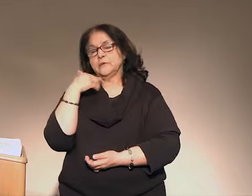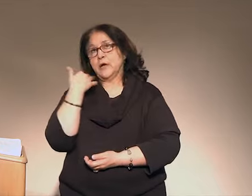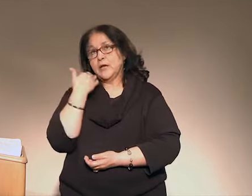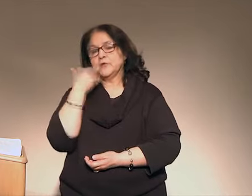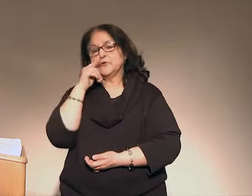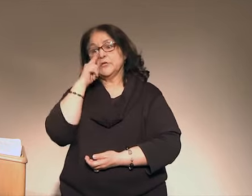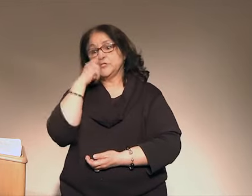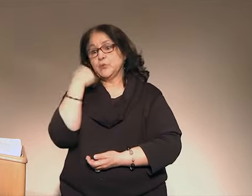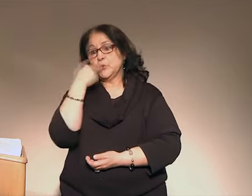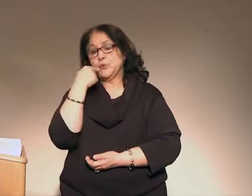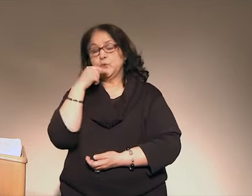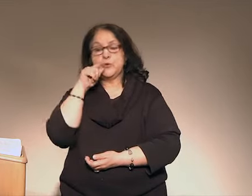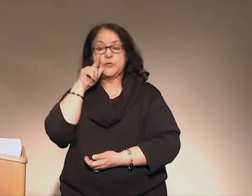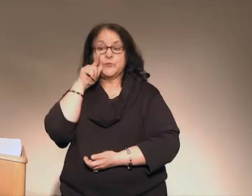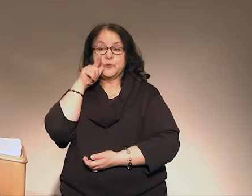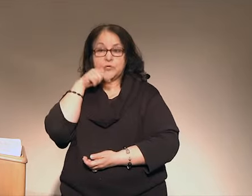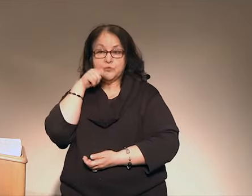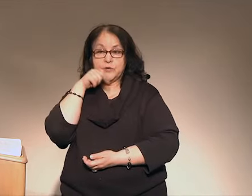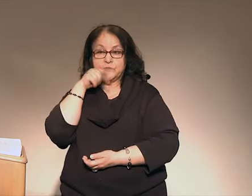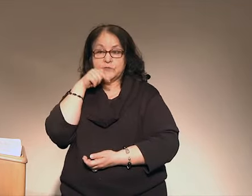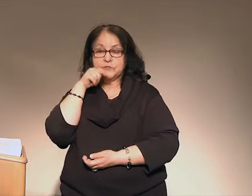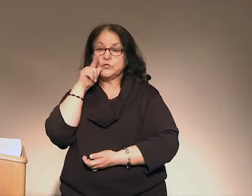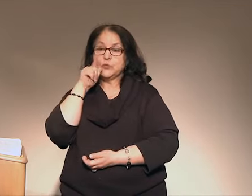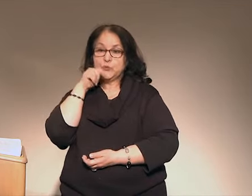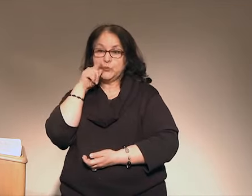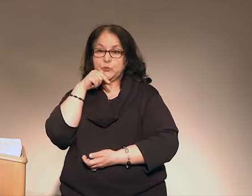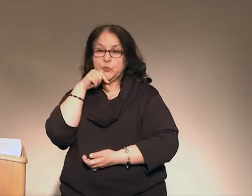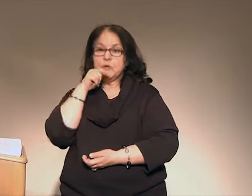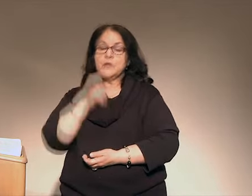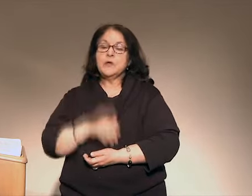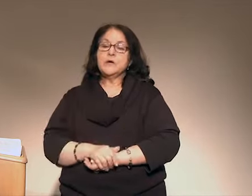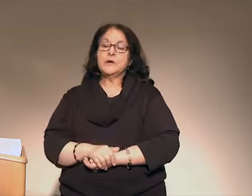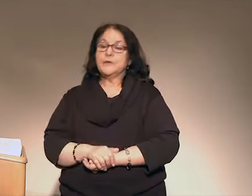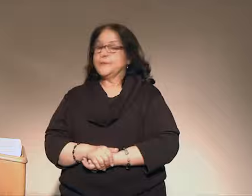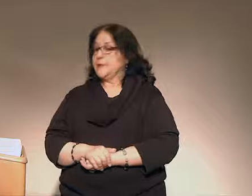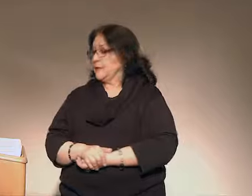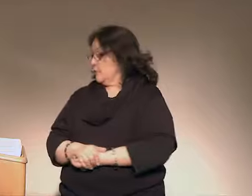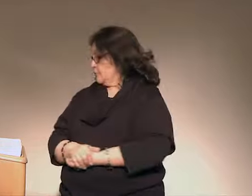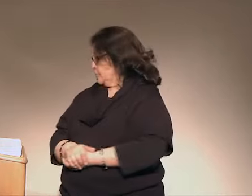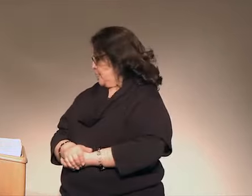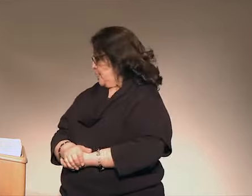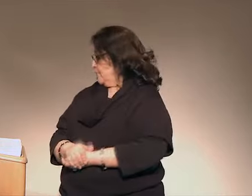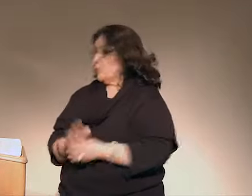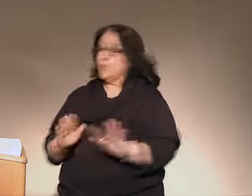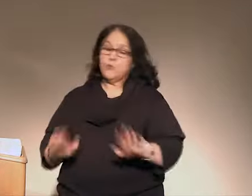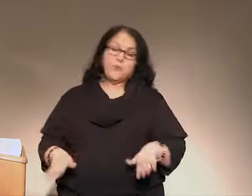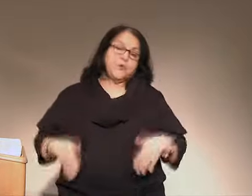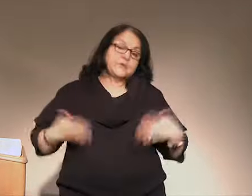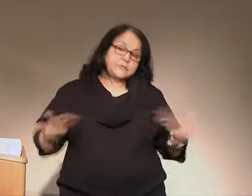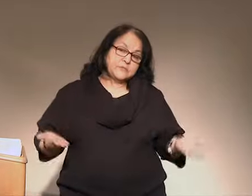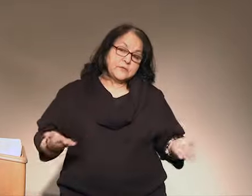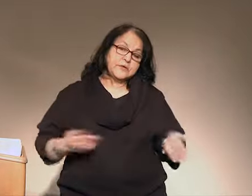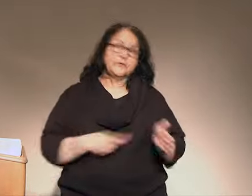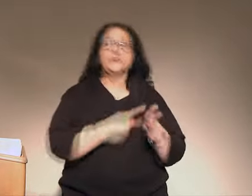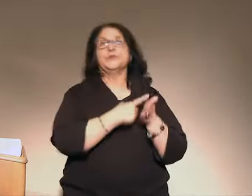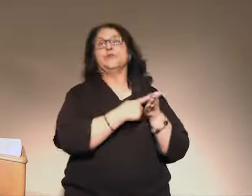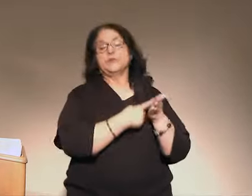I had learned it as who in the book. They do have this, who. They also have what. I had learned what